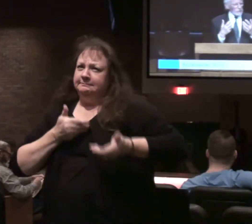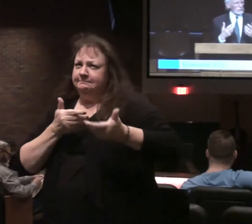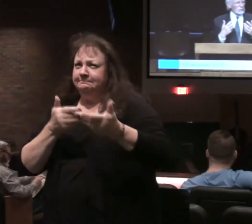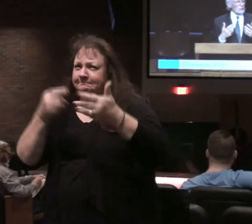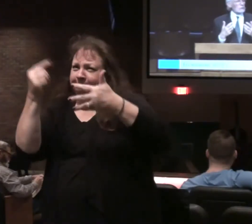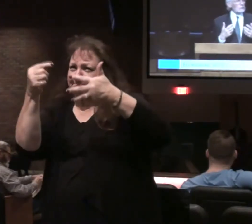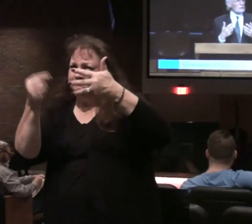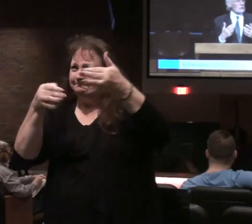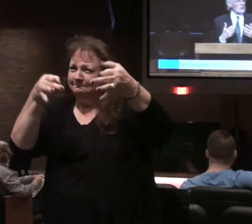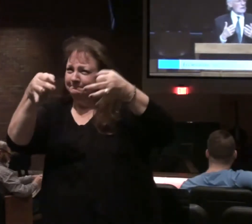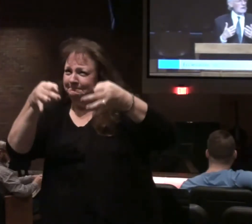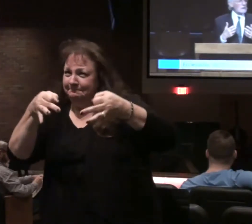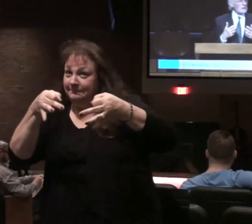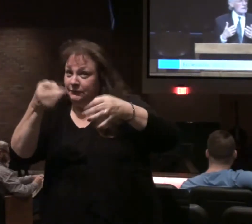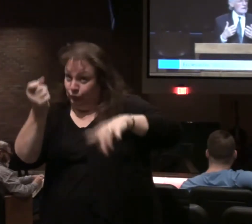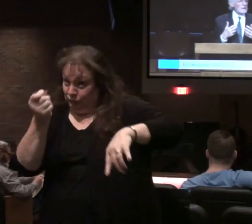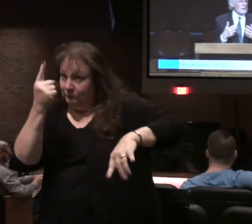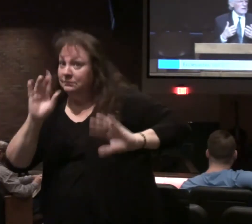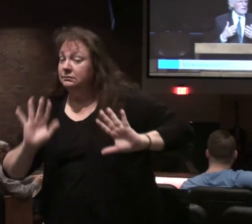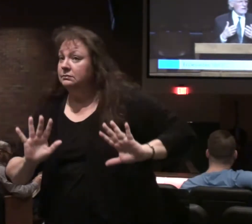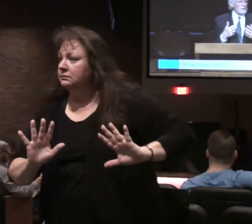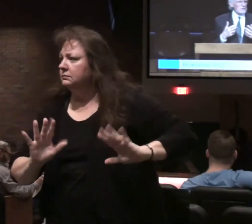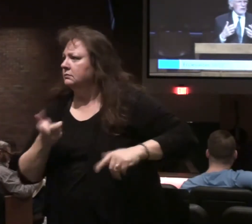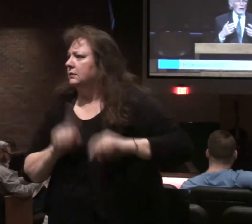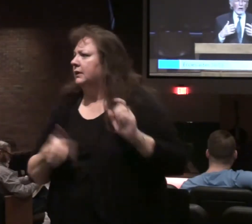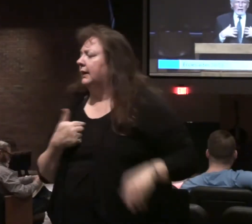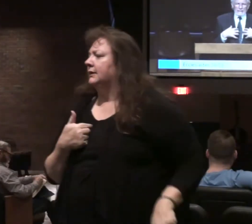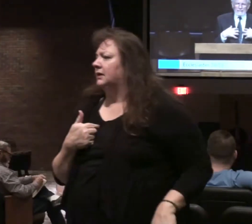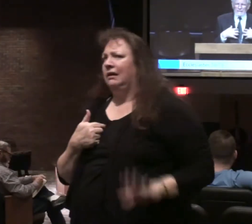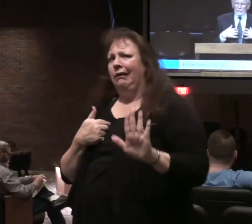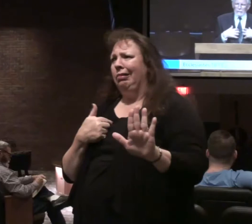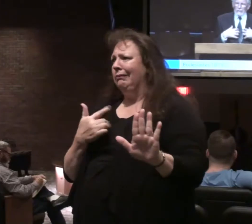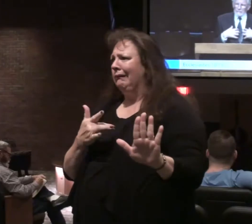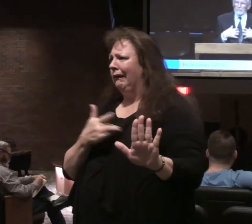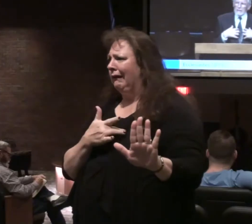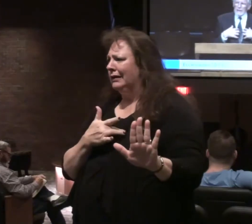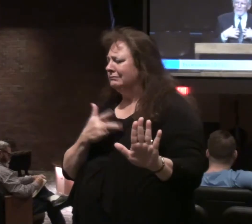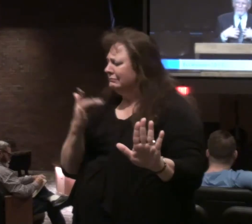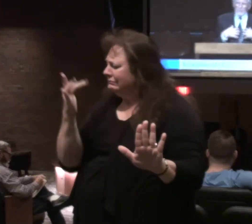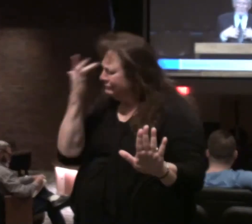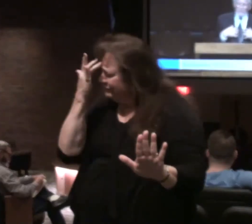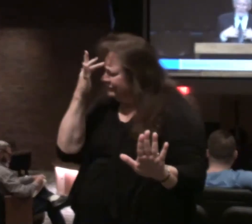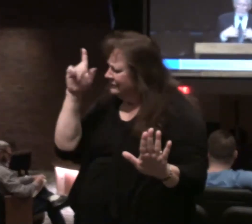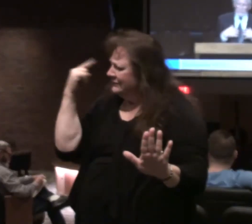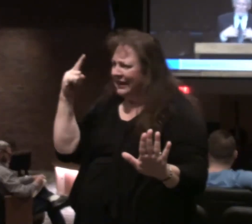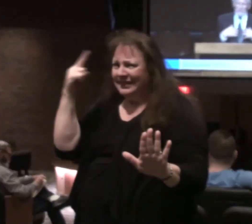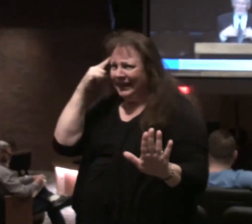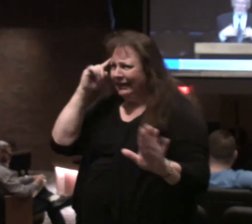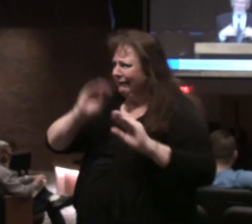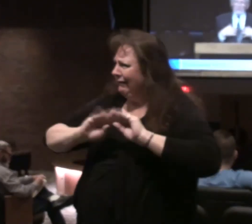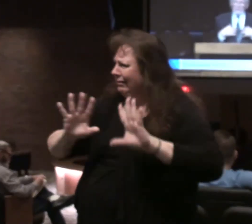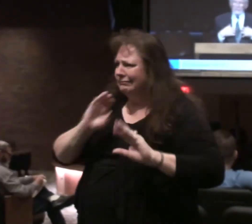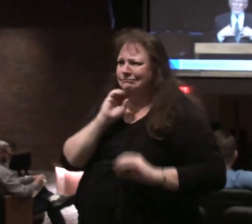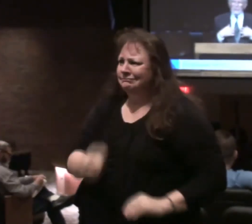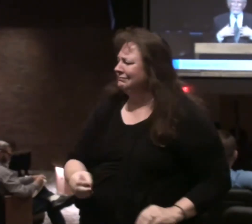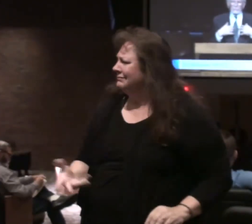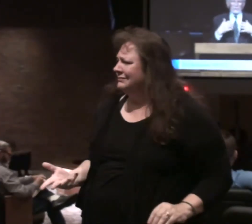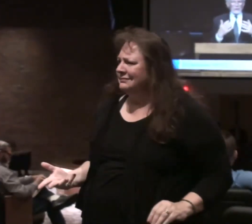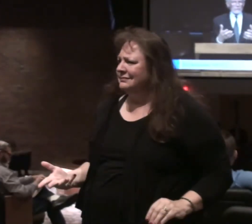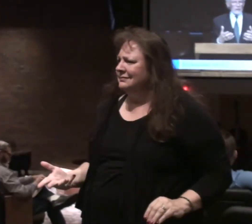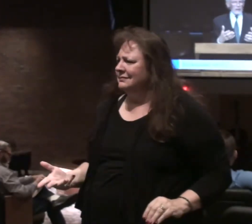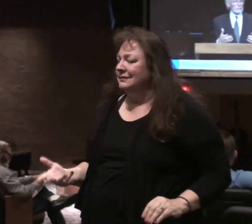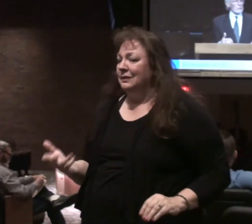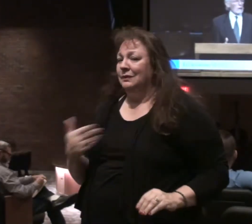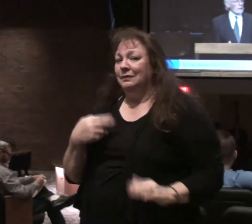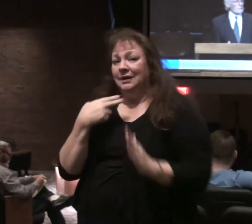them to this conclusion. Their heart is corrupted. They don't think rationally. I realize when we